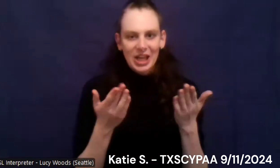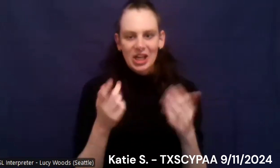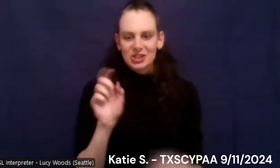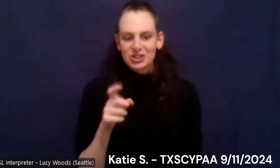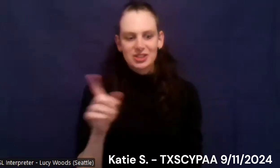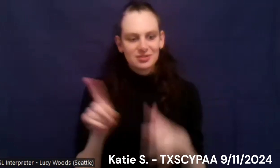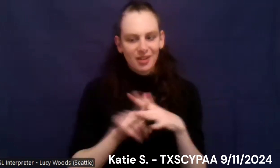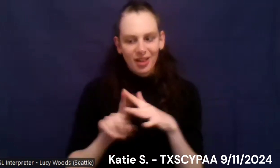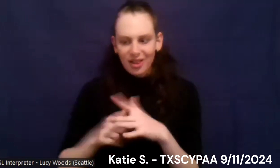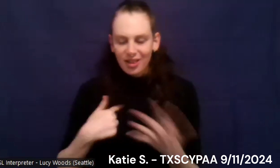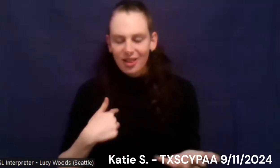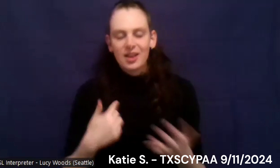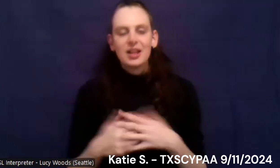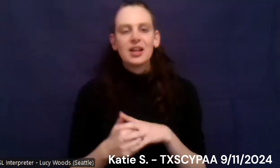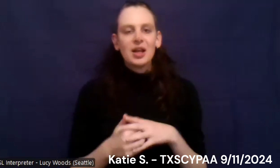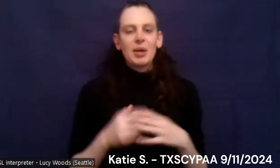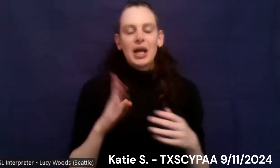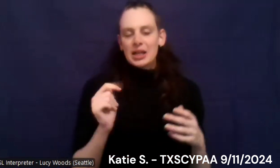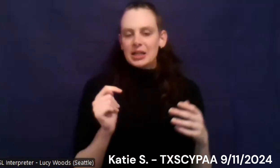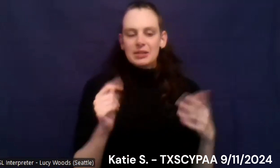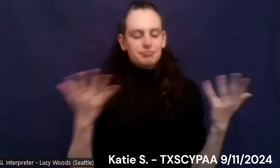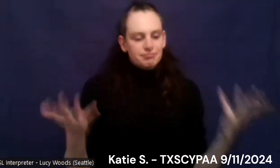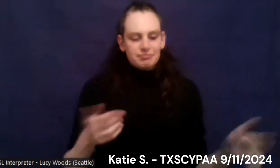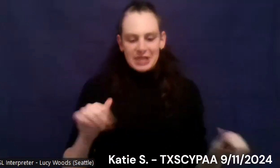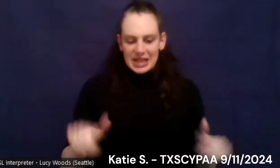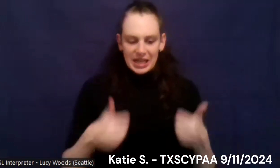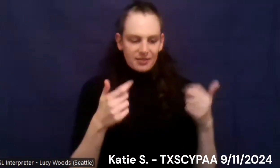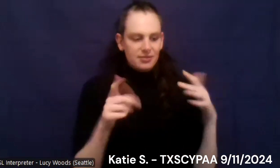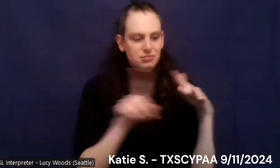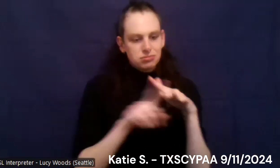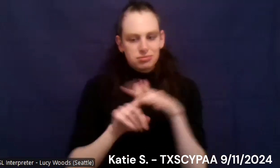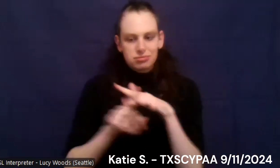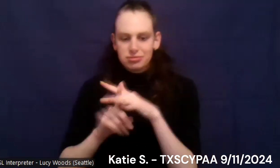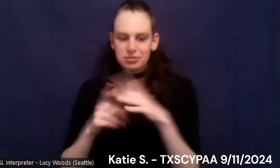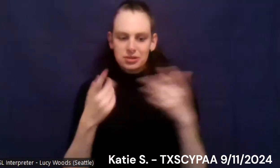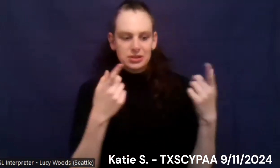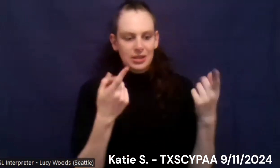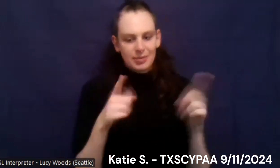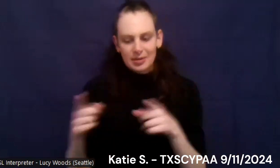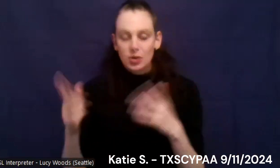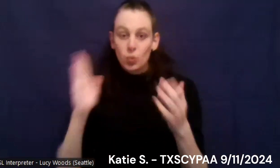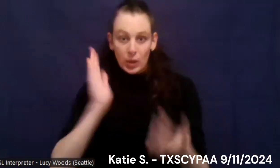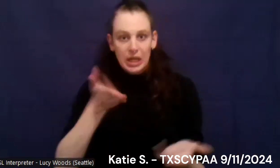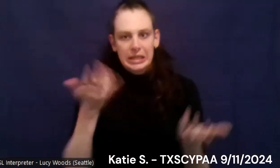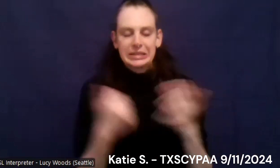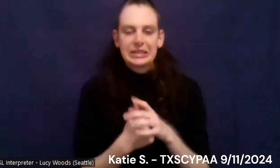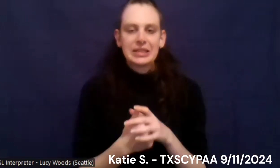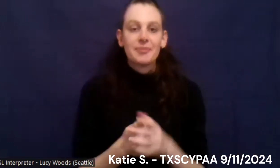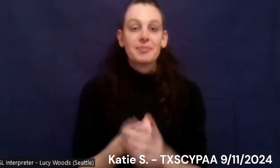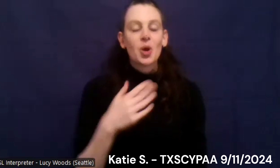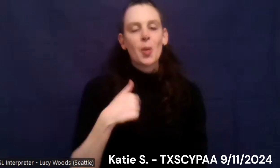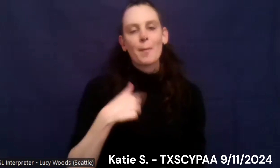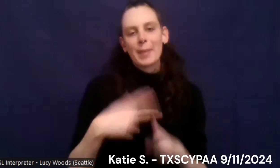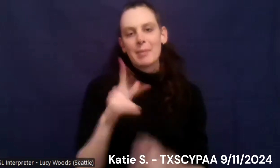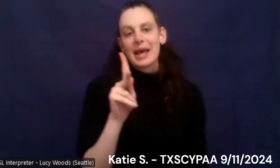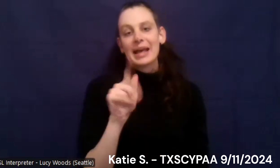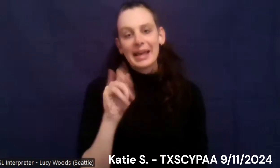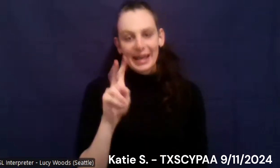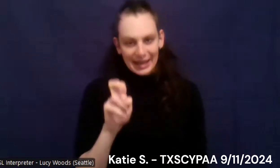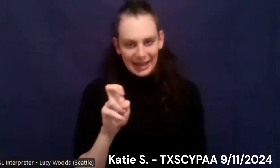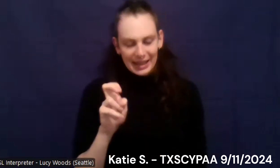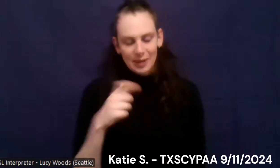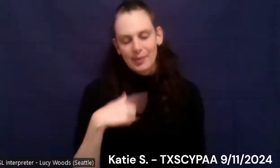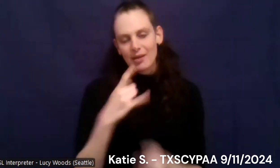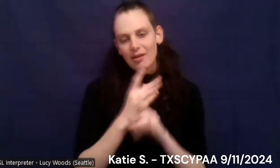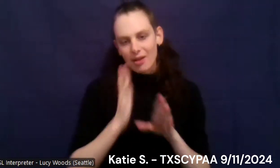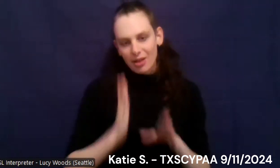in your life and you find new meetings and it's a great opportunity. Um, so Katie, alcoholic. My sobriety